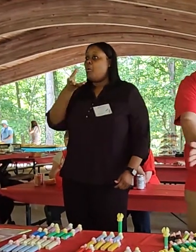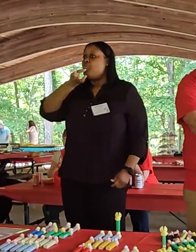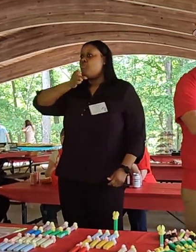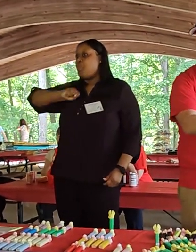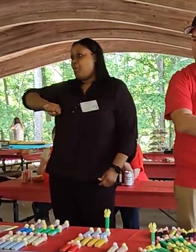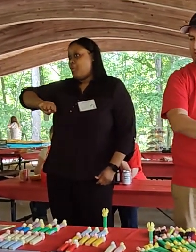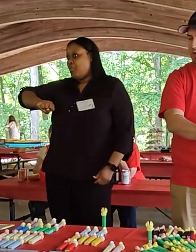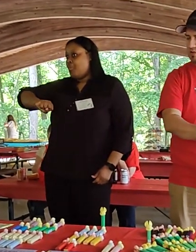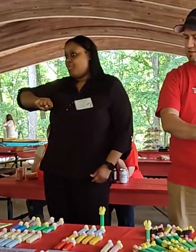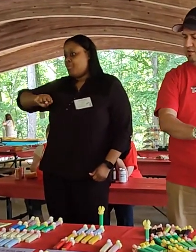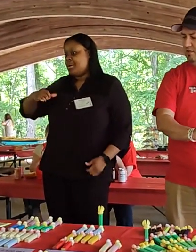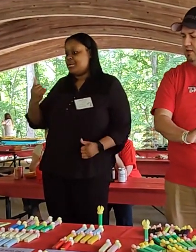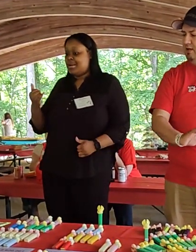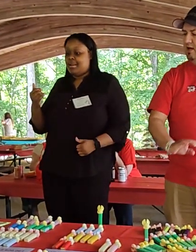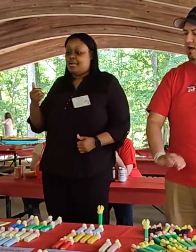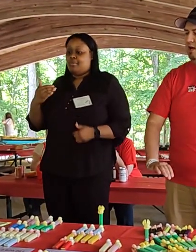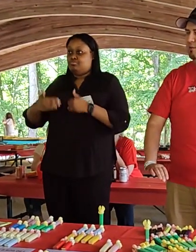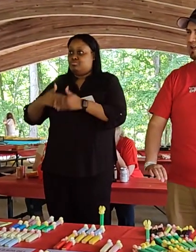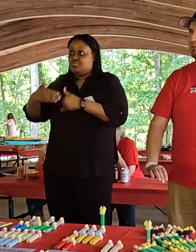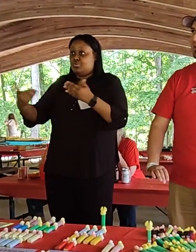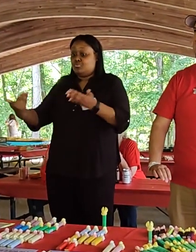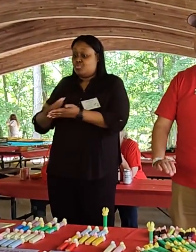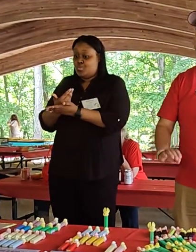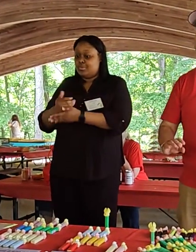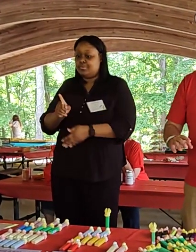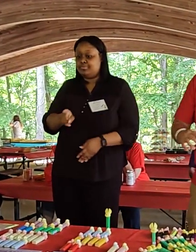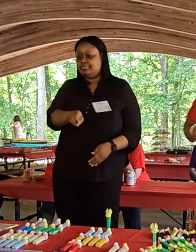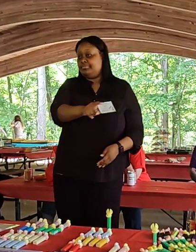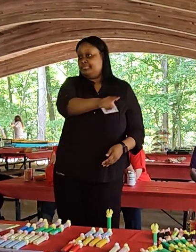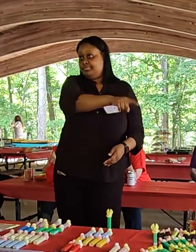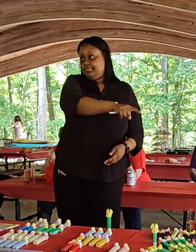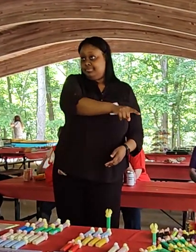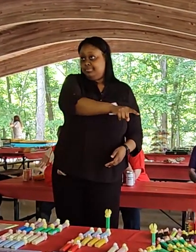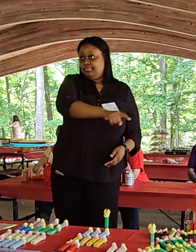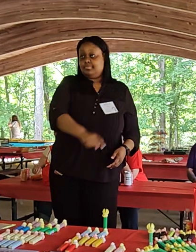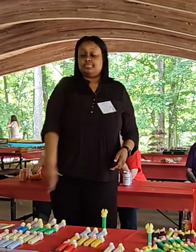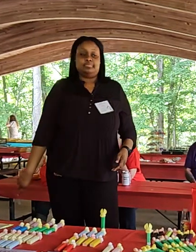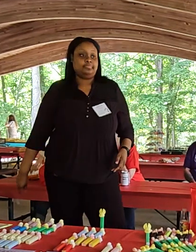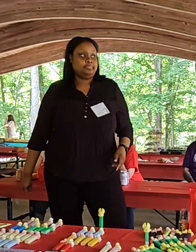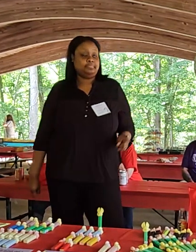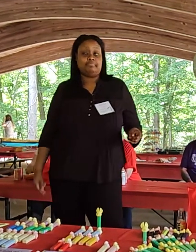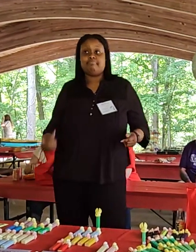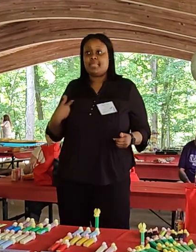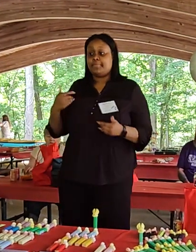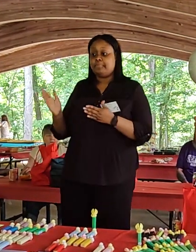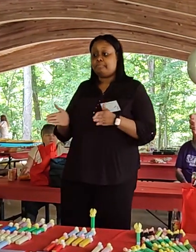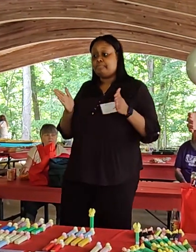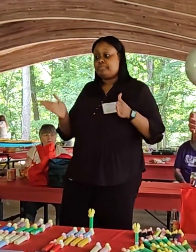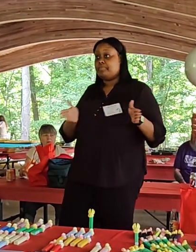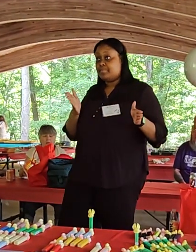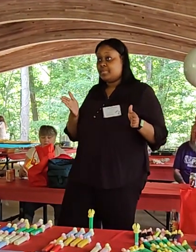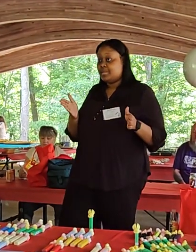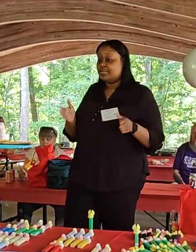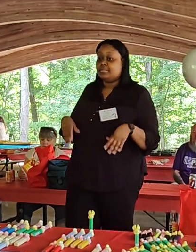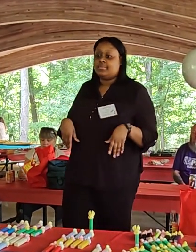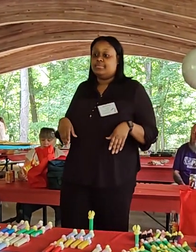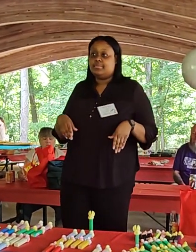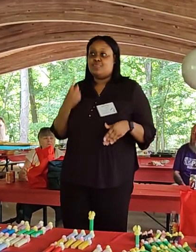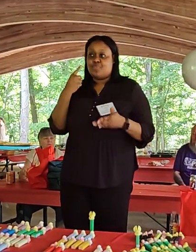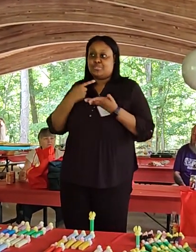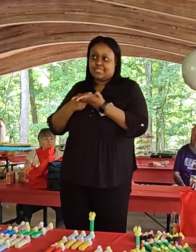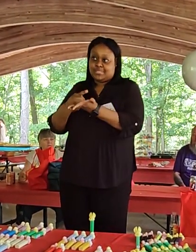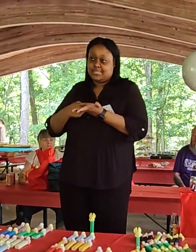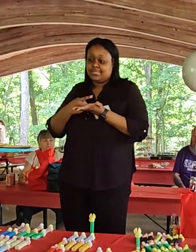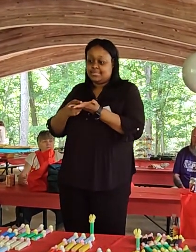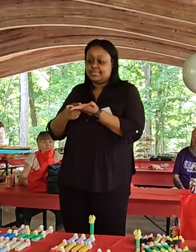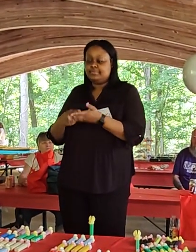then moves toward the newer ones. And as I was sort of preparing and getting ready for this talk, basically a